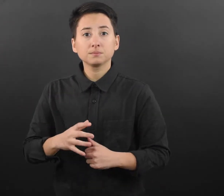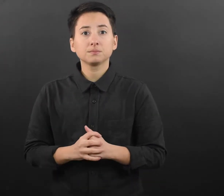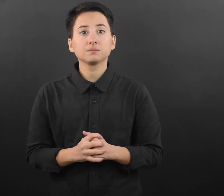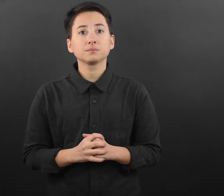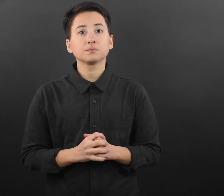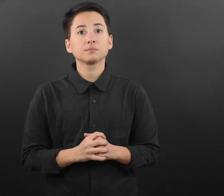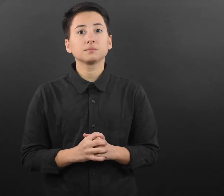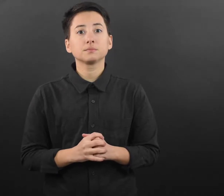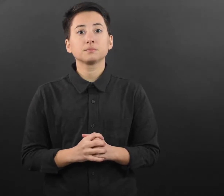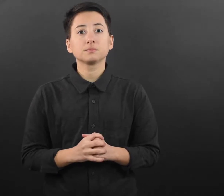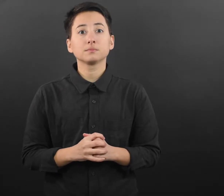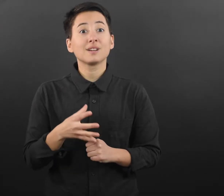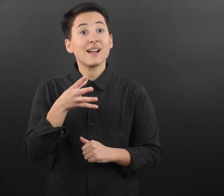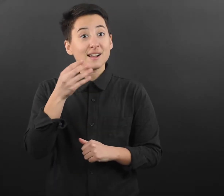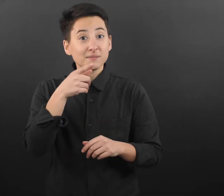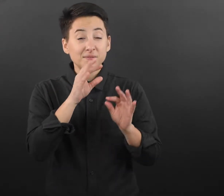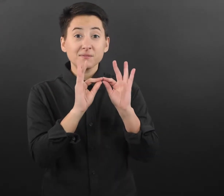risk of contracting the disease.